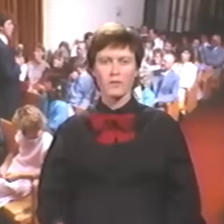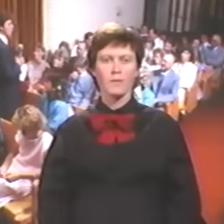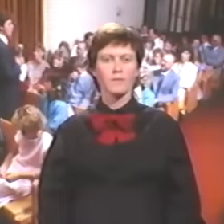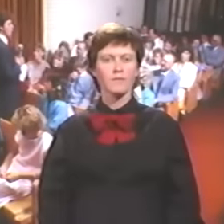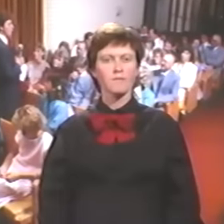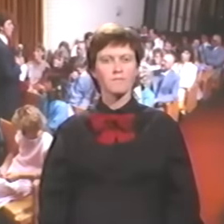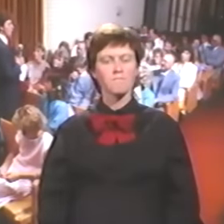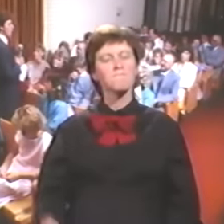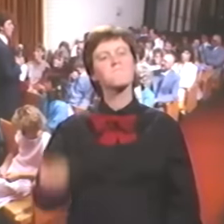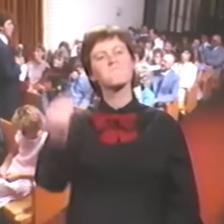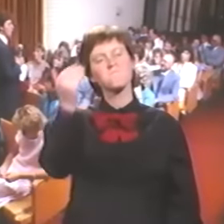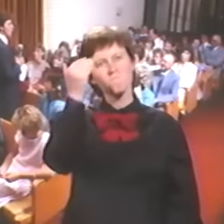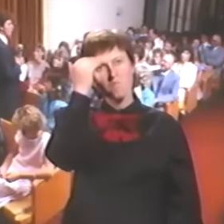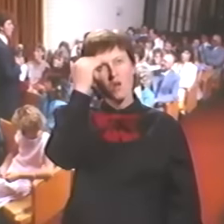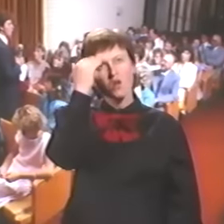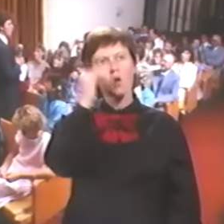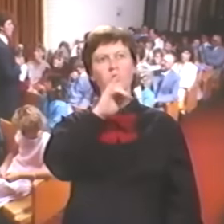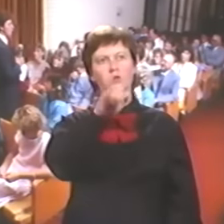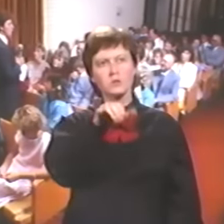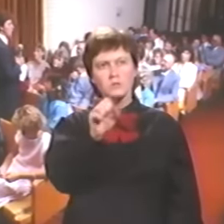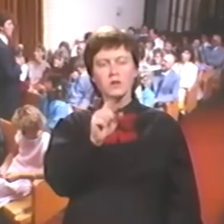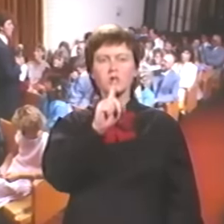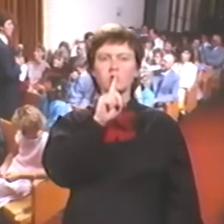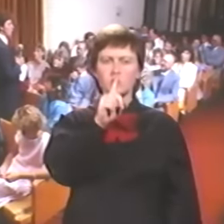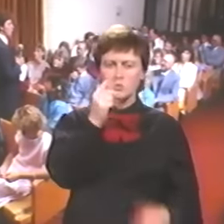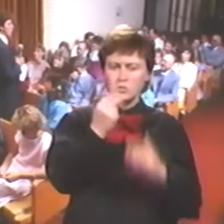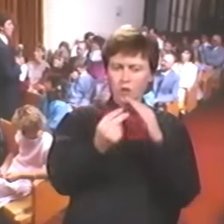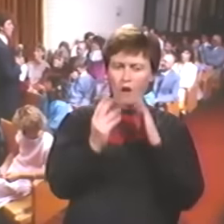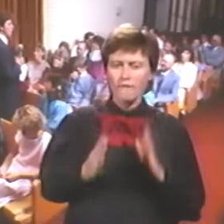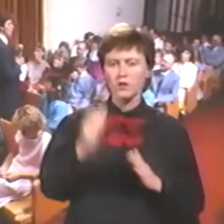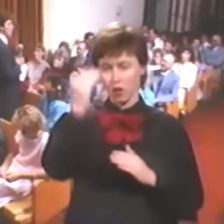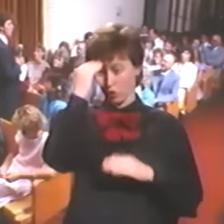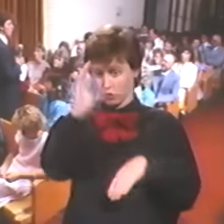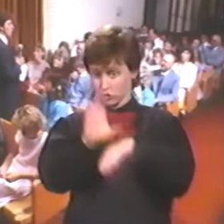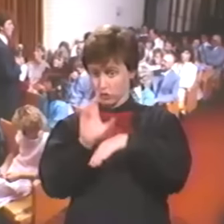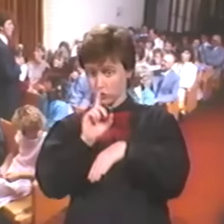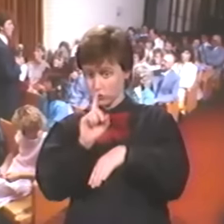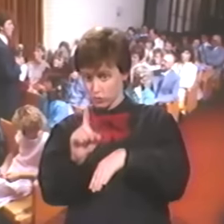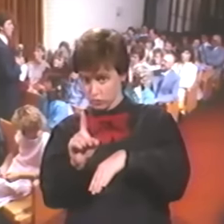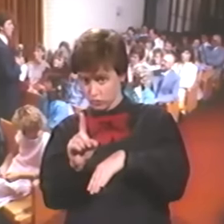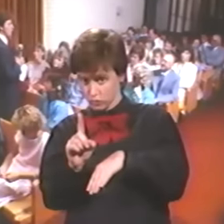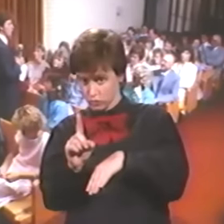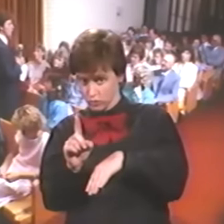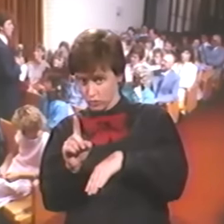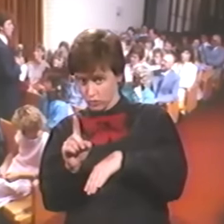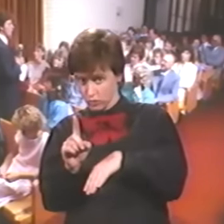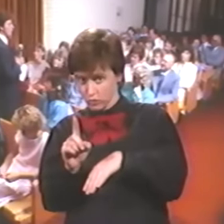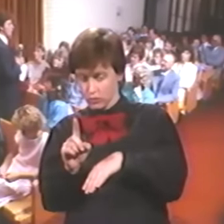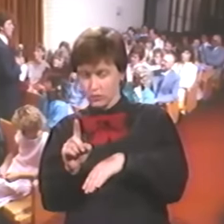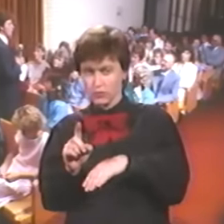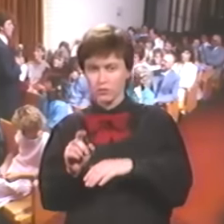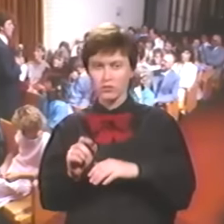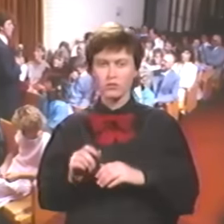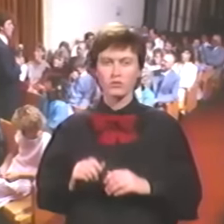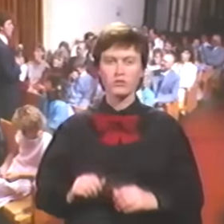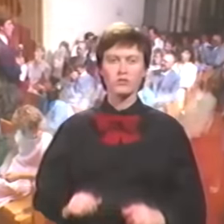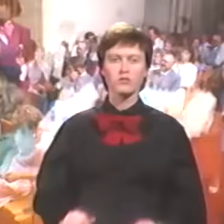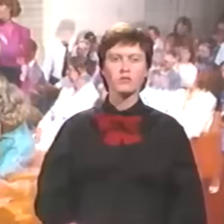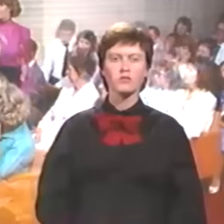And I know that Joseph Smith is a true prophet. I know that the church is true. I'm grateful to be a member.